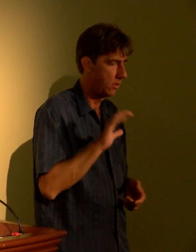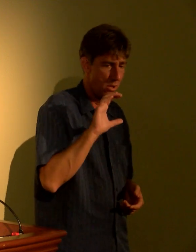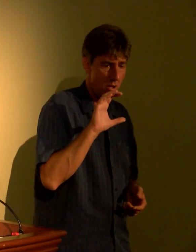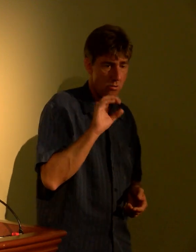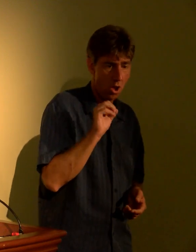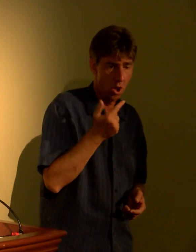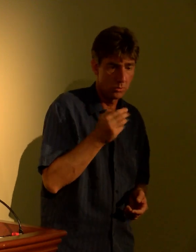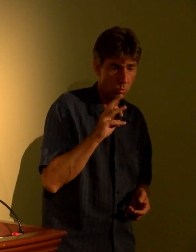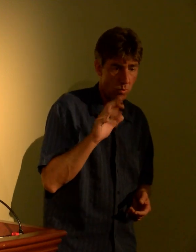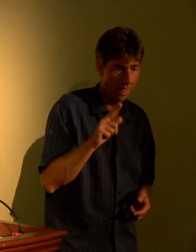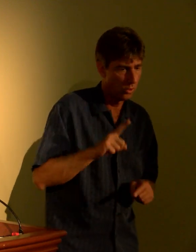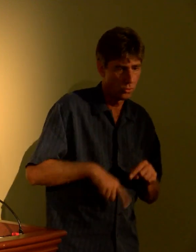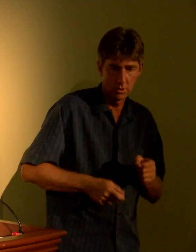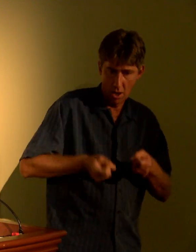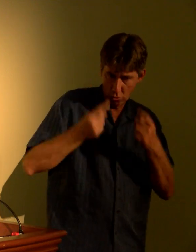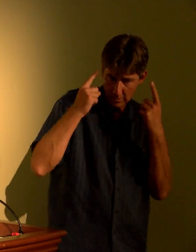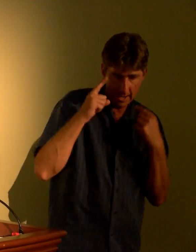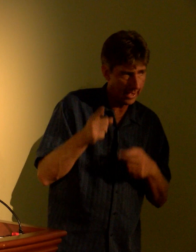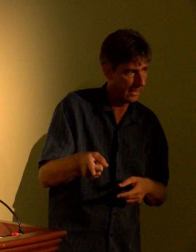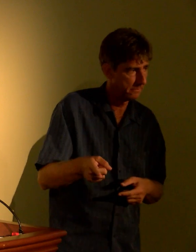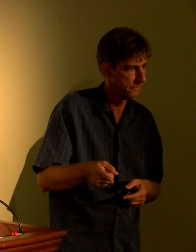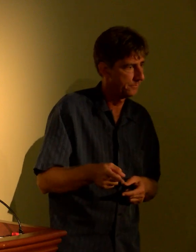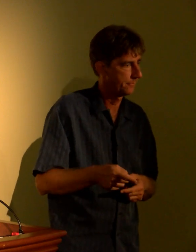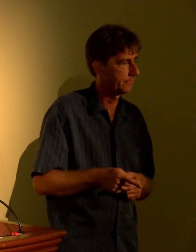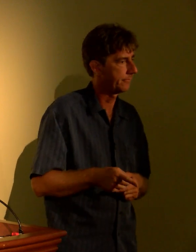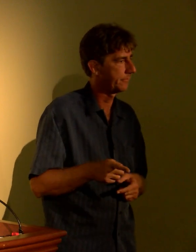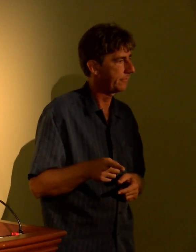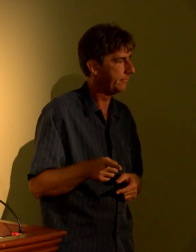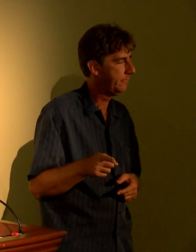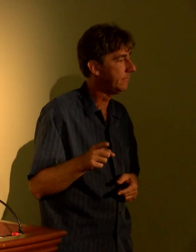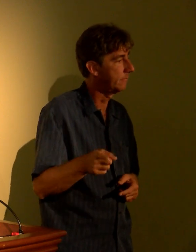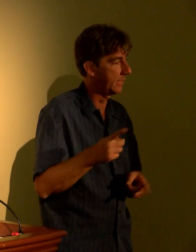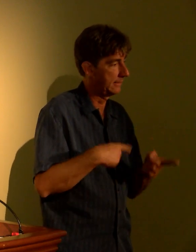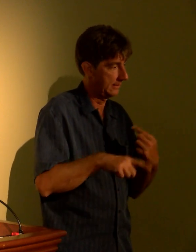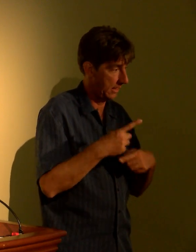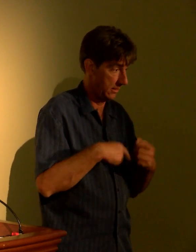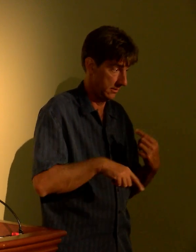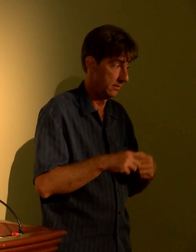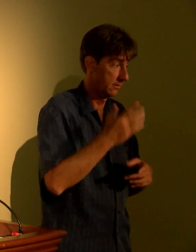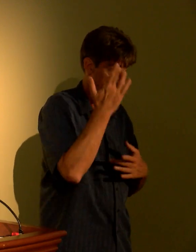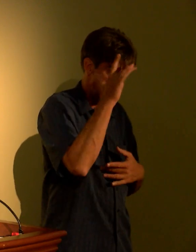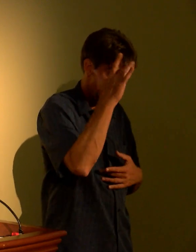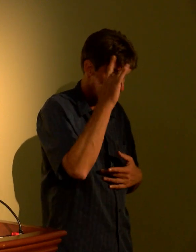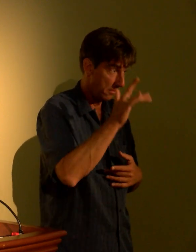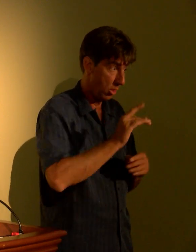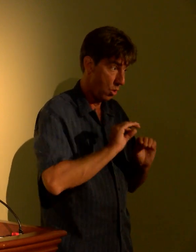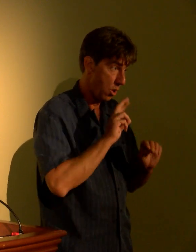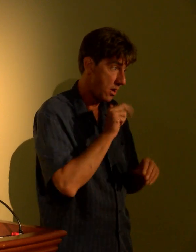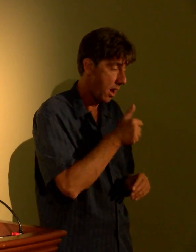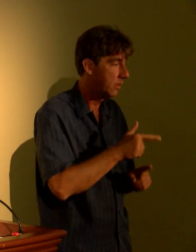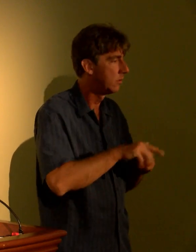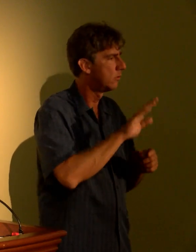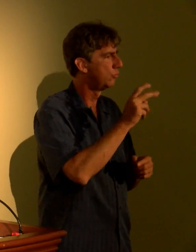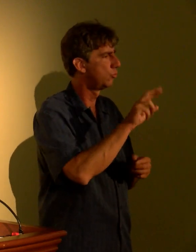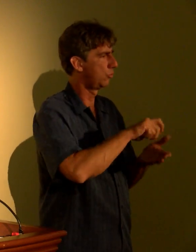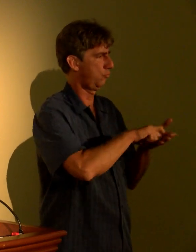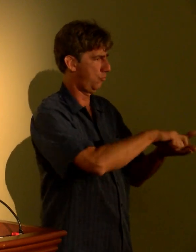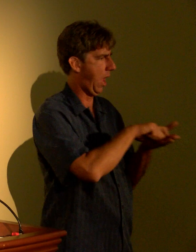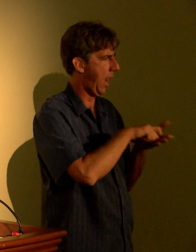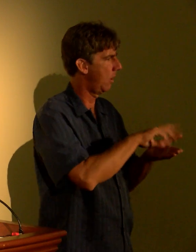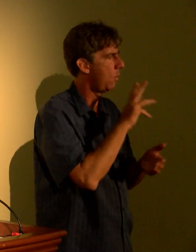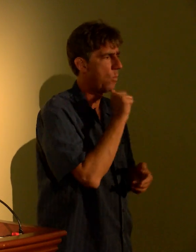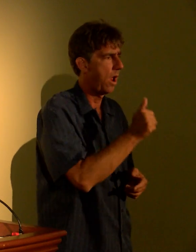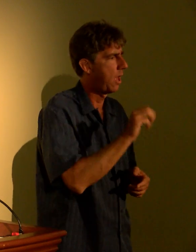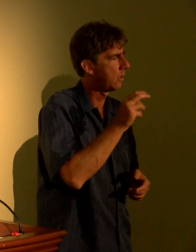him? Were his signs intelligible or not? If Brewster could write, why didn't Cogswell communicate with